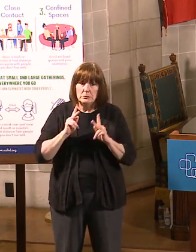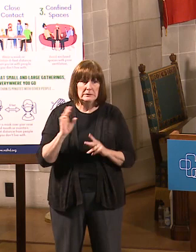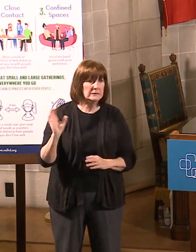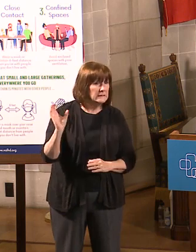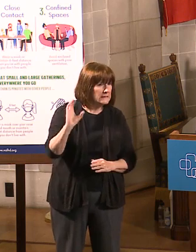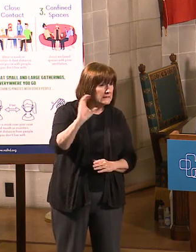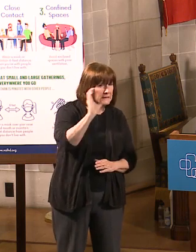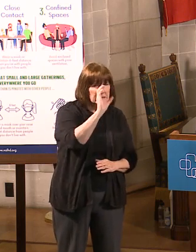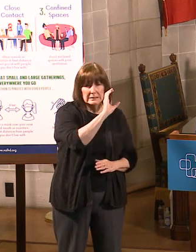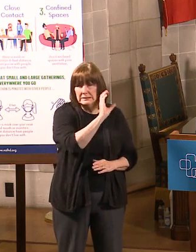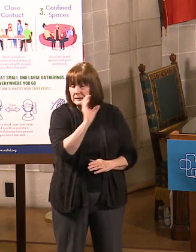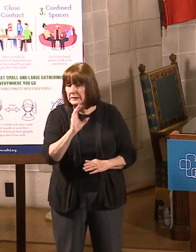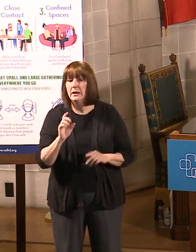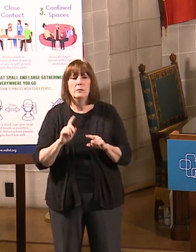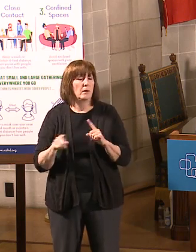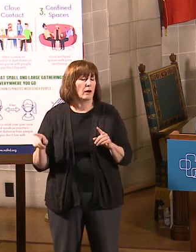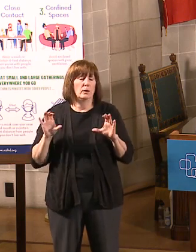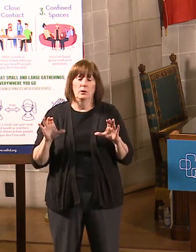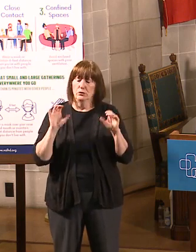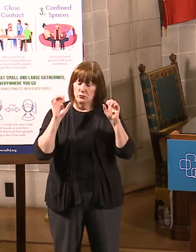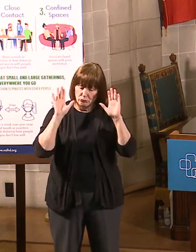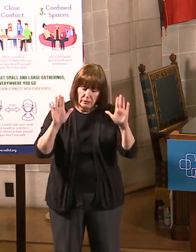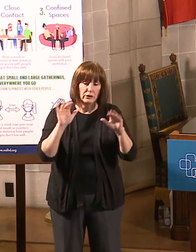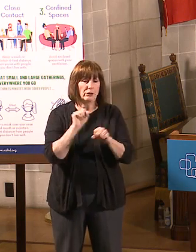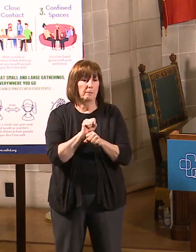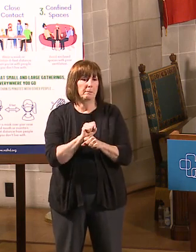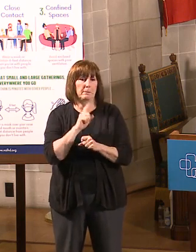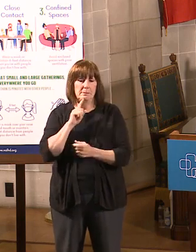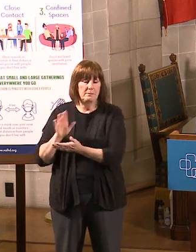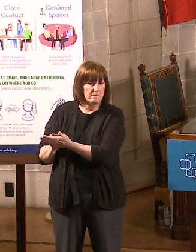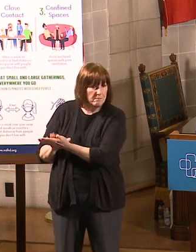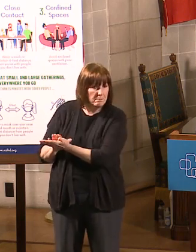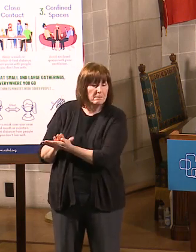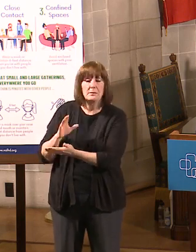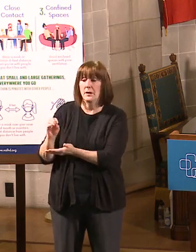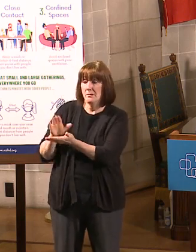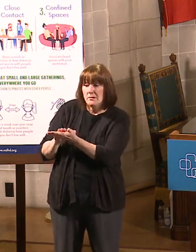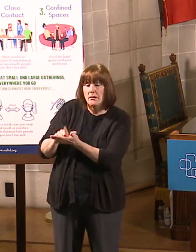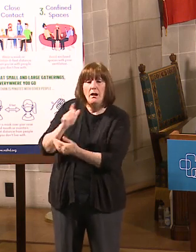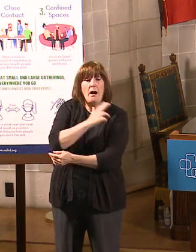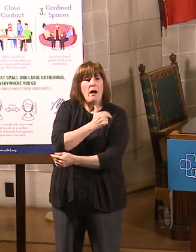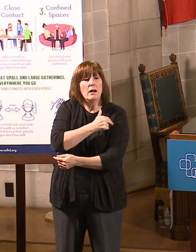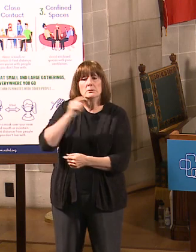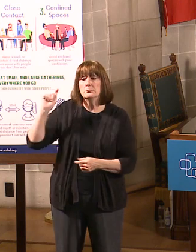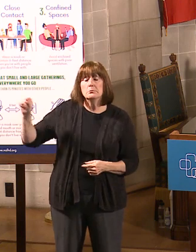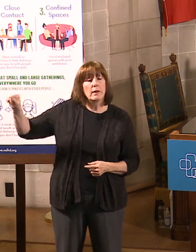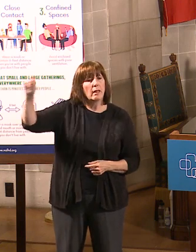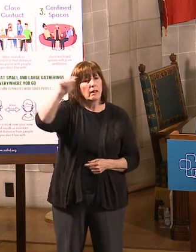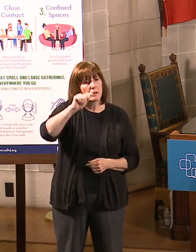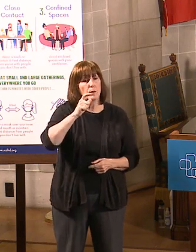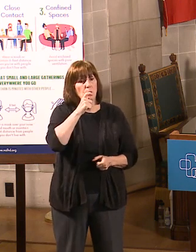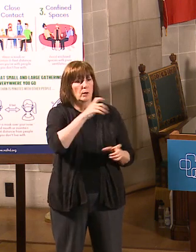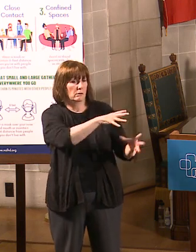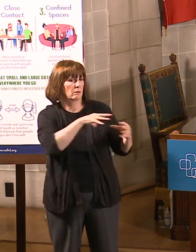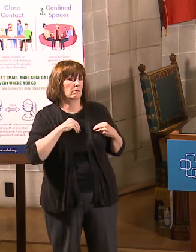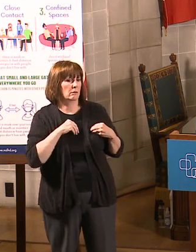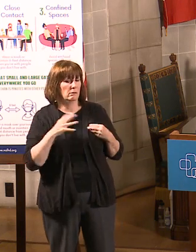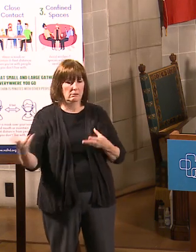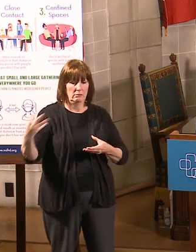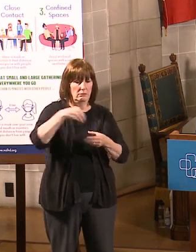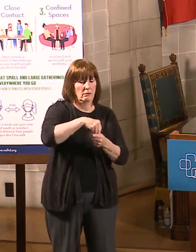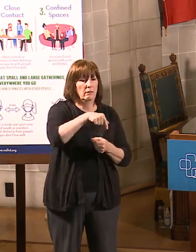to do this, but they're doing a great job. And I want to also commend the hospitals that are taking part in this